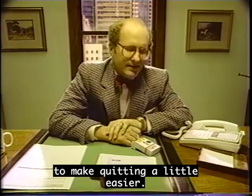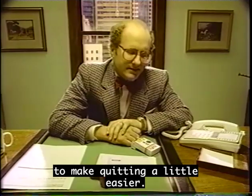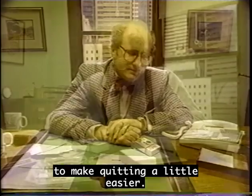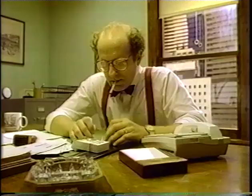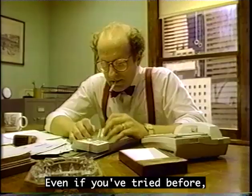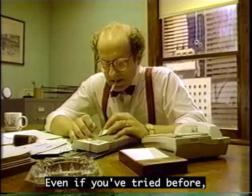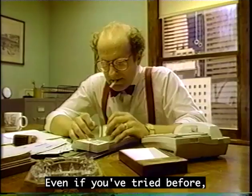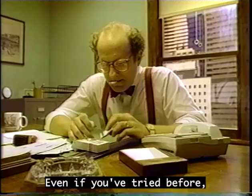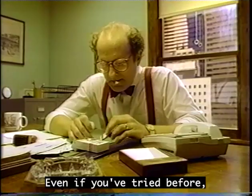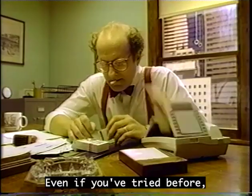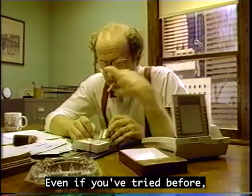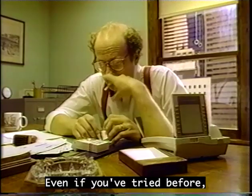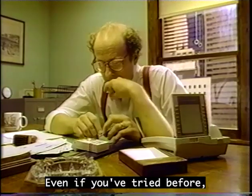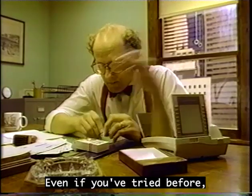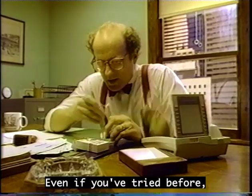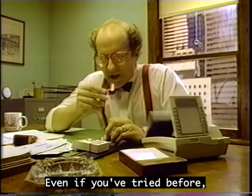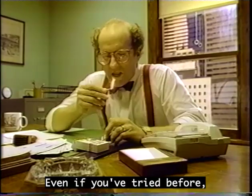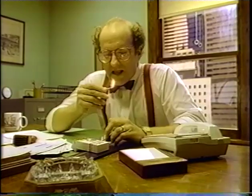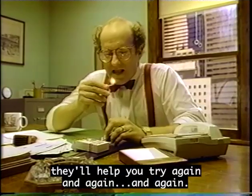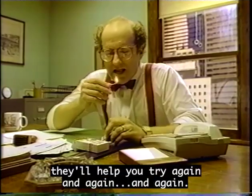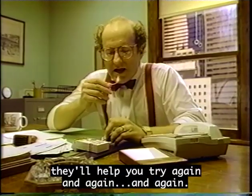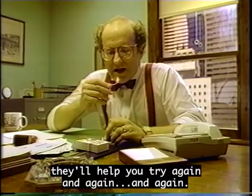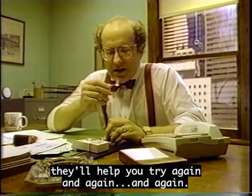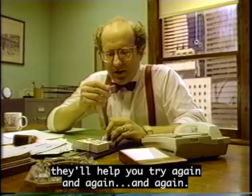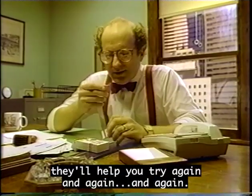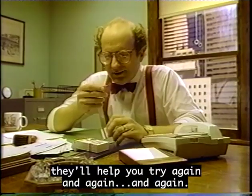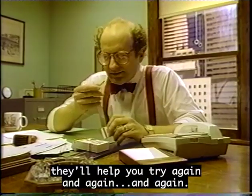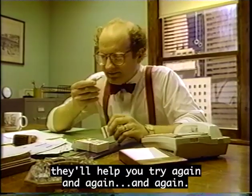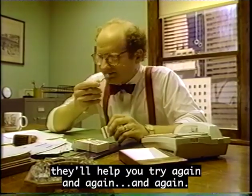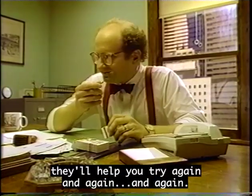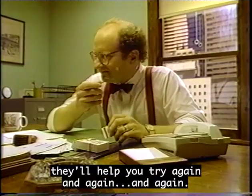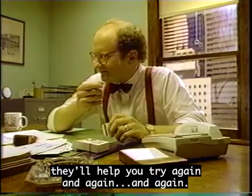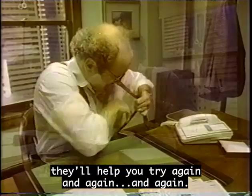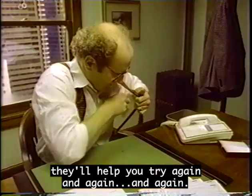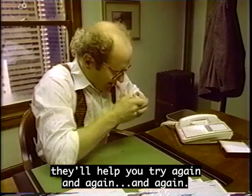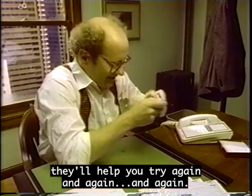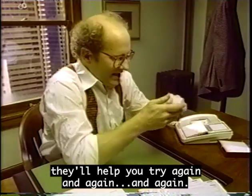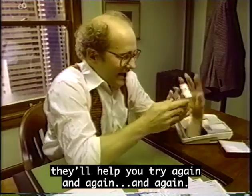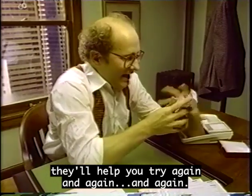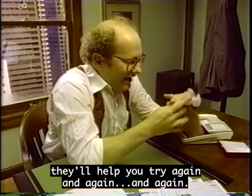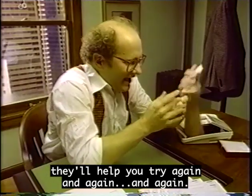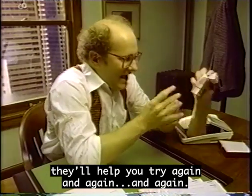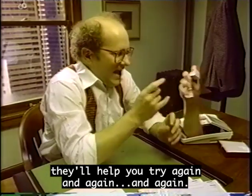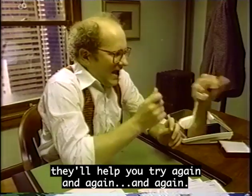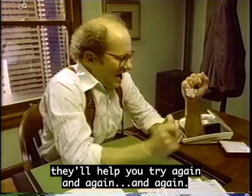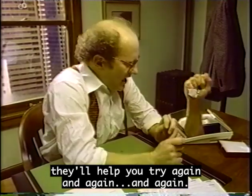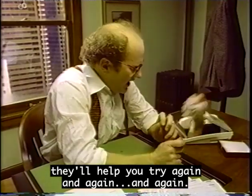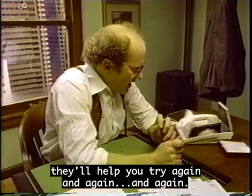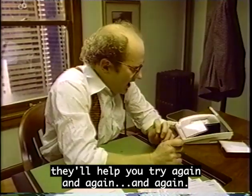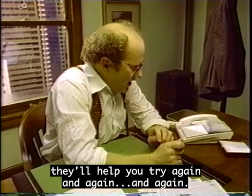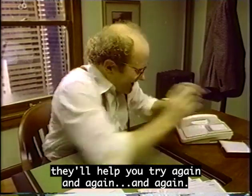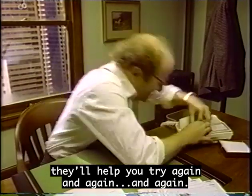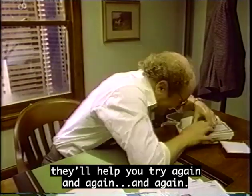easier. Even if you've tried before, they'll help you try again. And again.